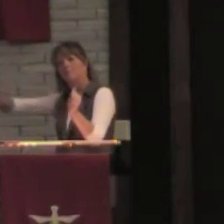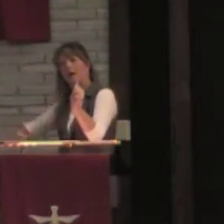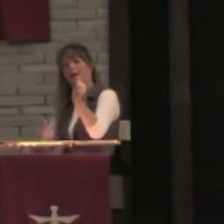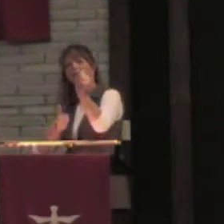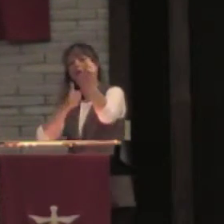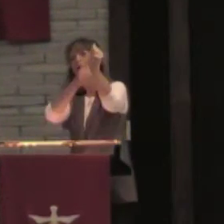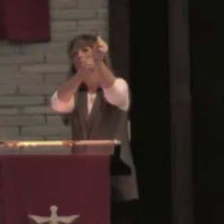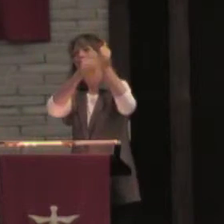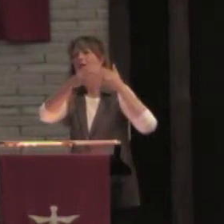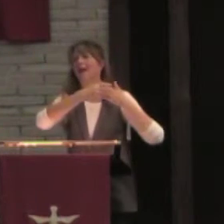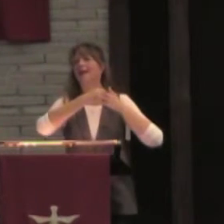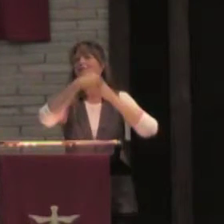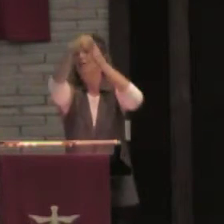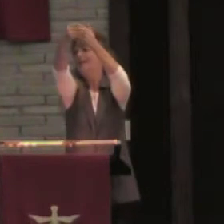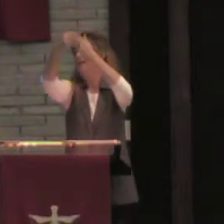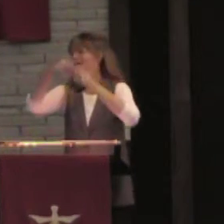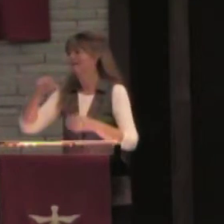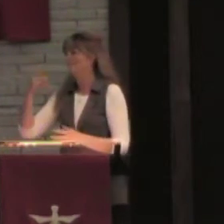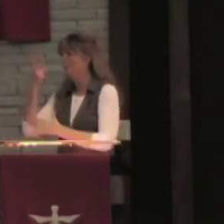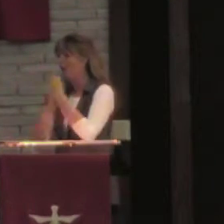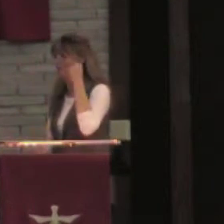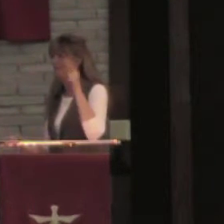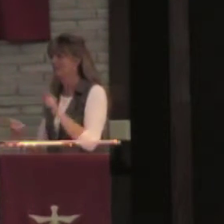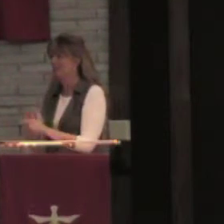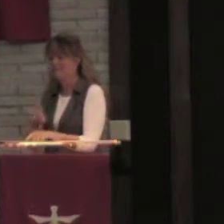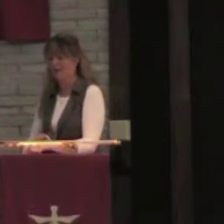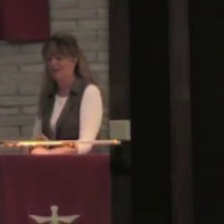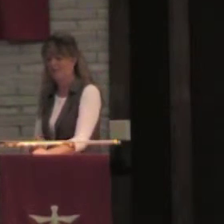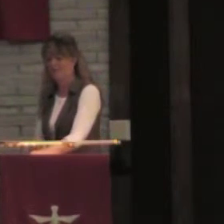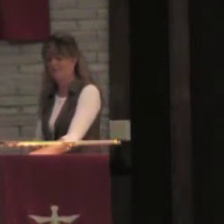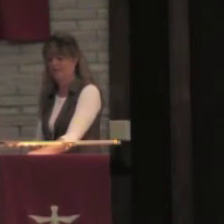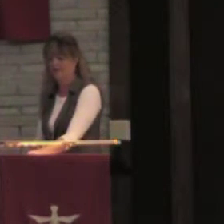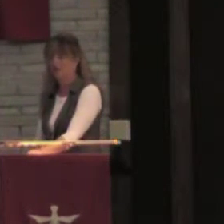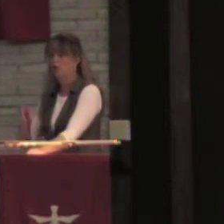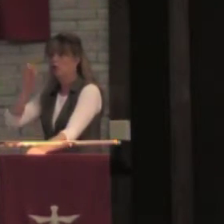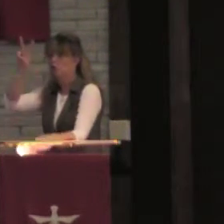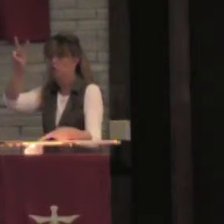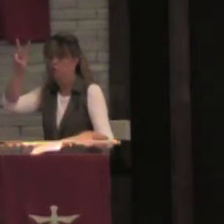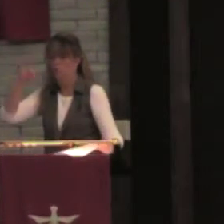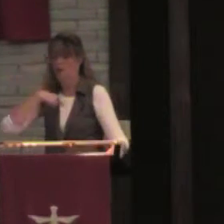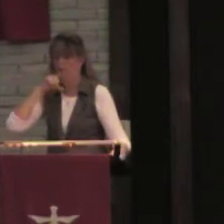He's backing me up. He's guiding me both at the same time.